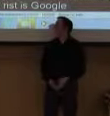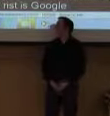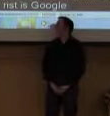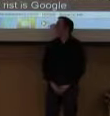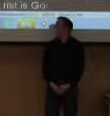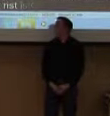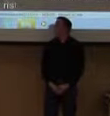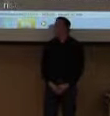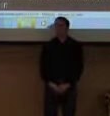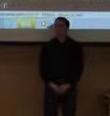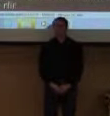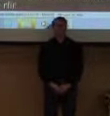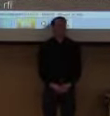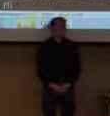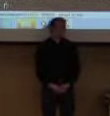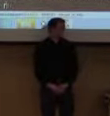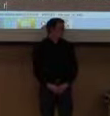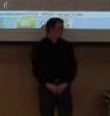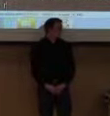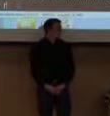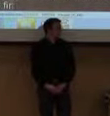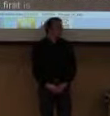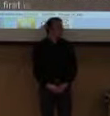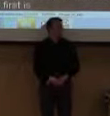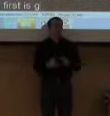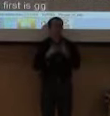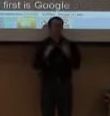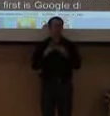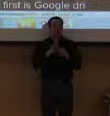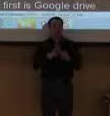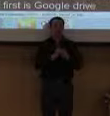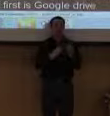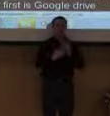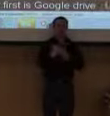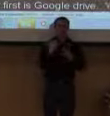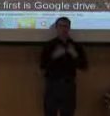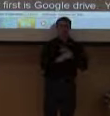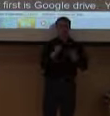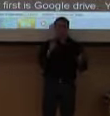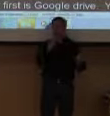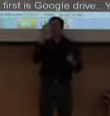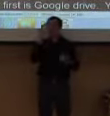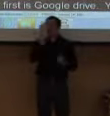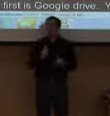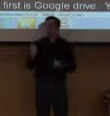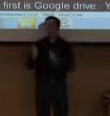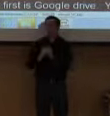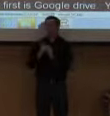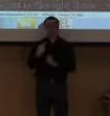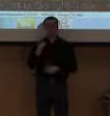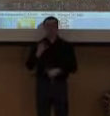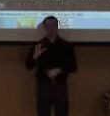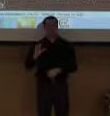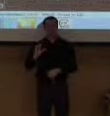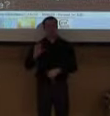And so I'm mentioning here in relation to the project email, but this holds true for anyone with a Gmail account.